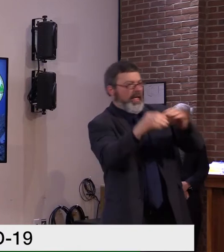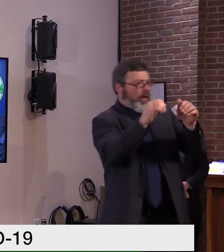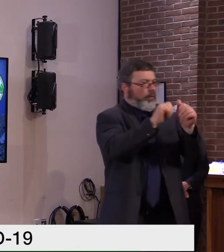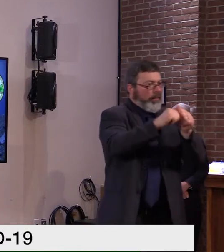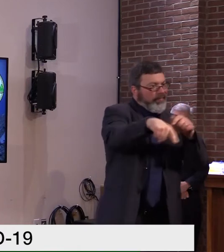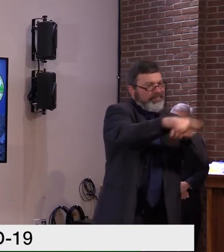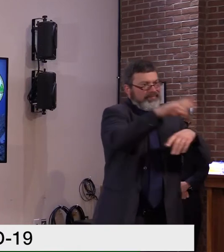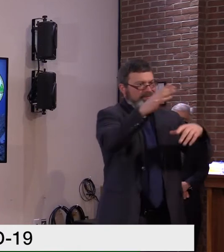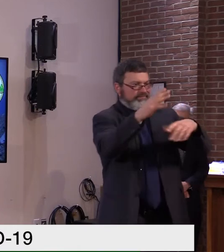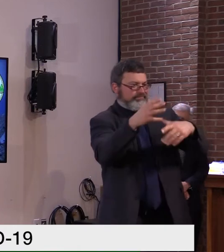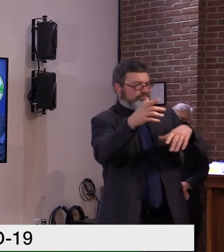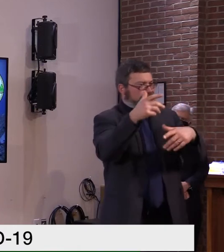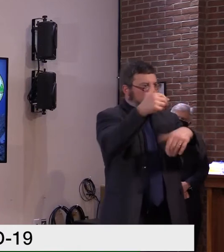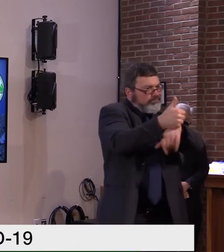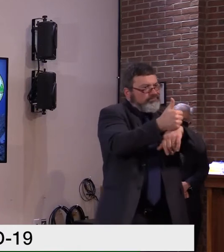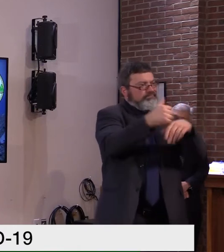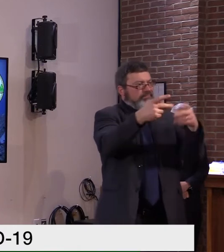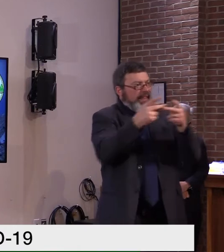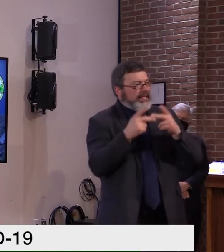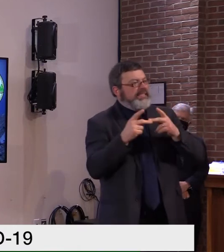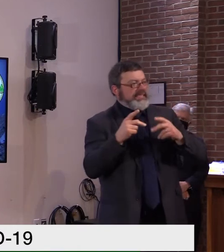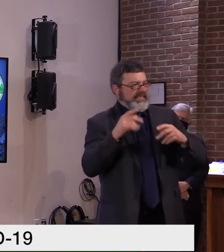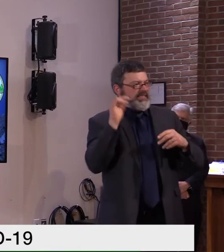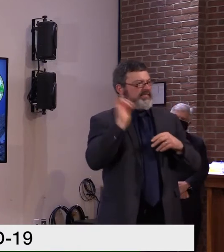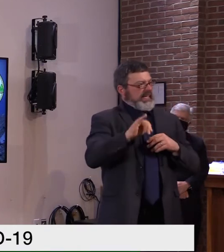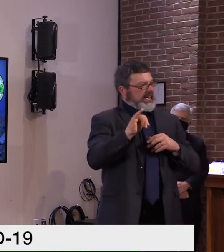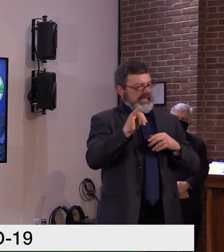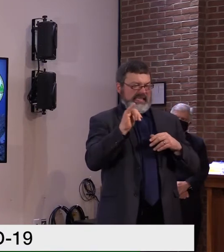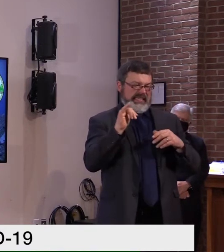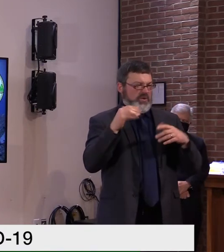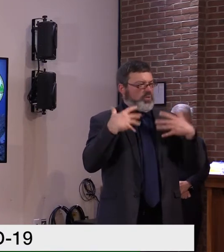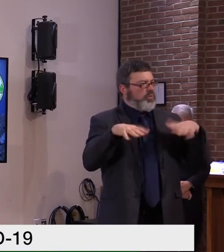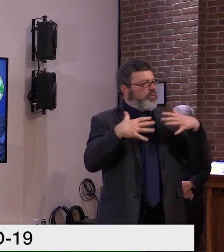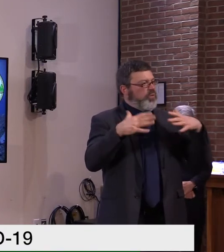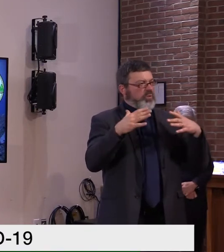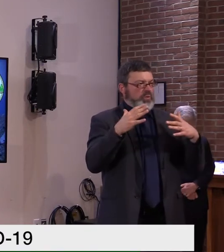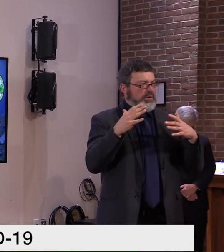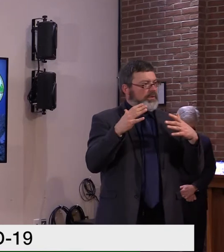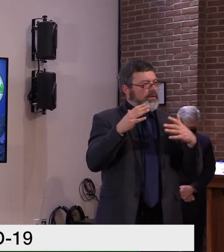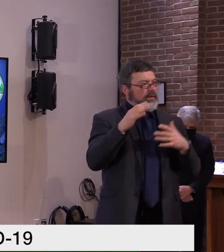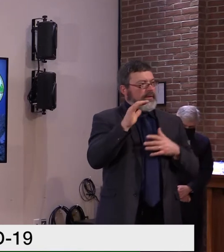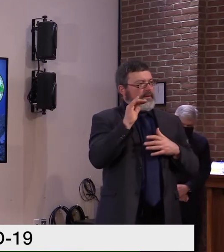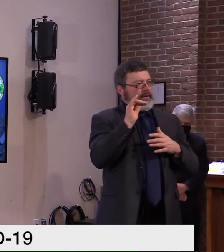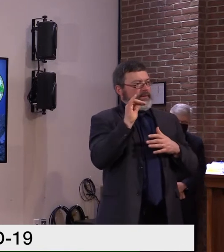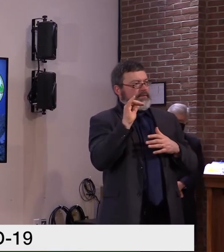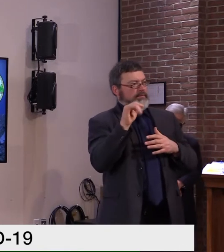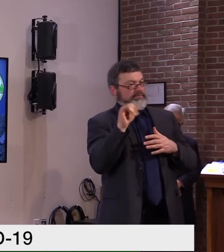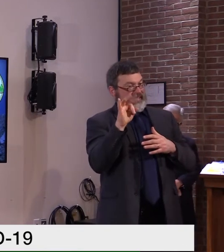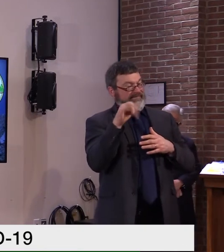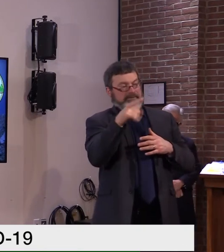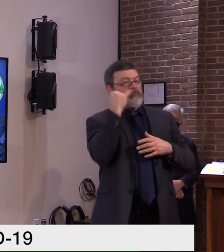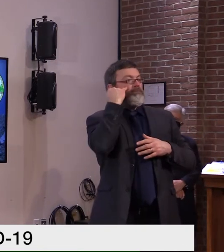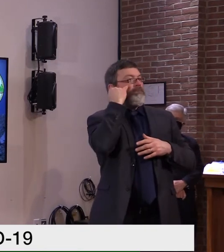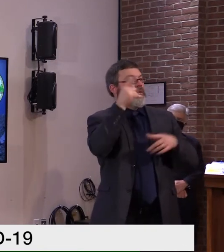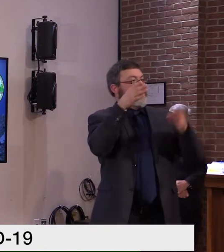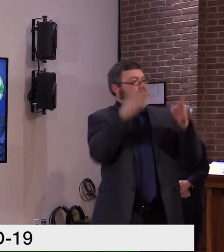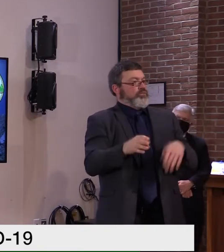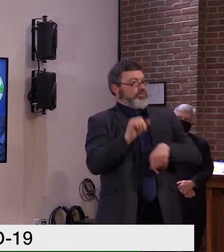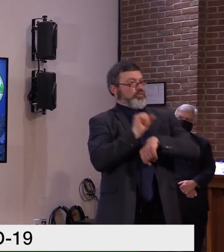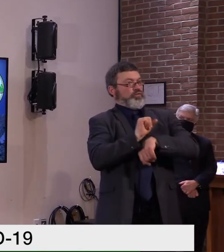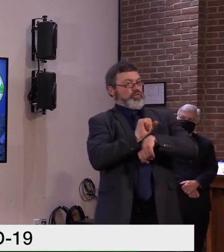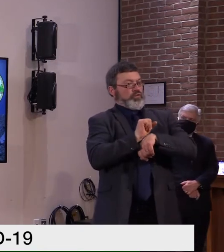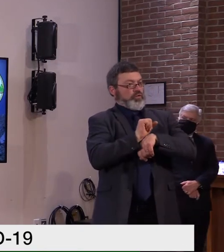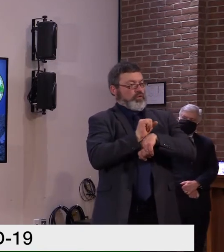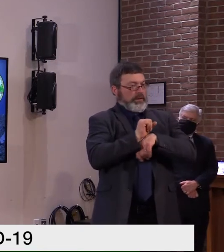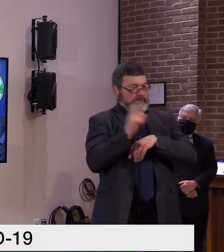of staff who have yet to develop symptoms and are unknowing vectors. The fact that they are infected at all is testimony to